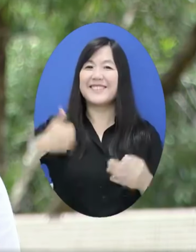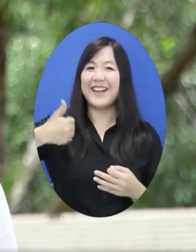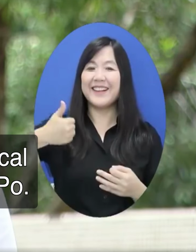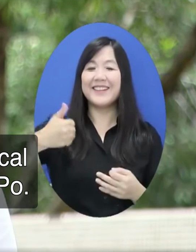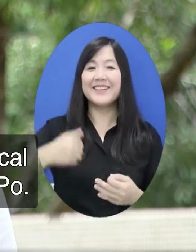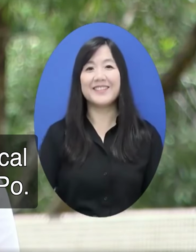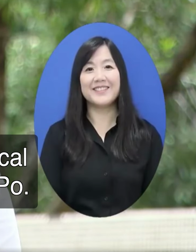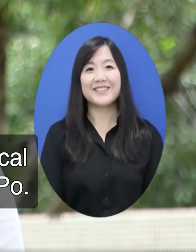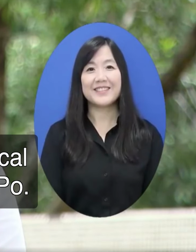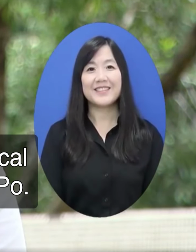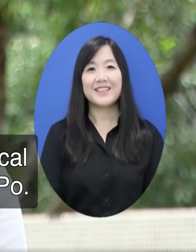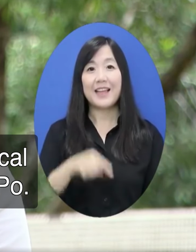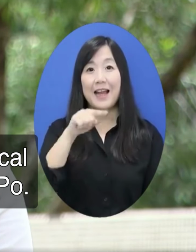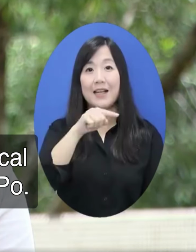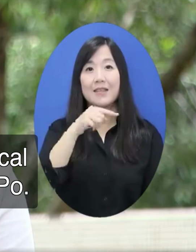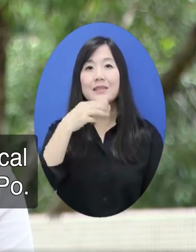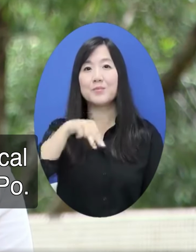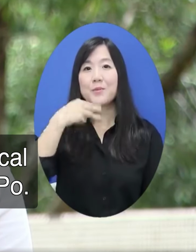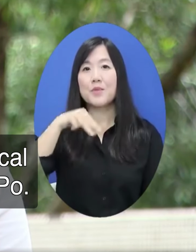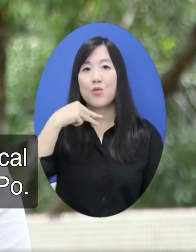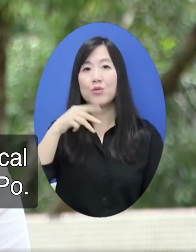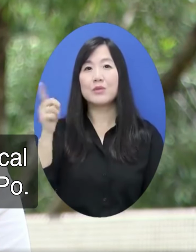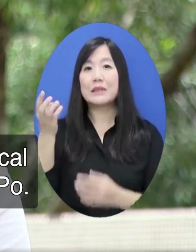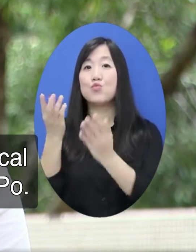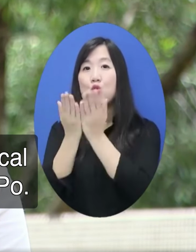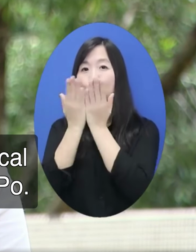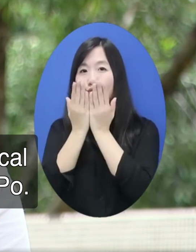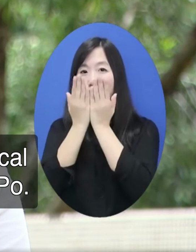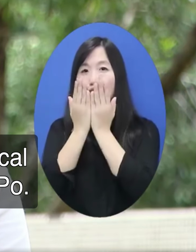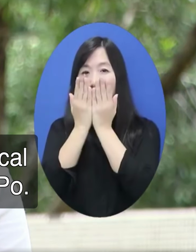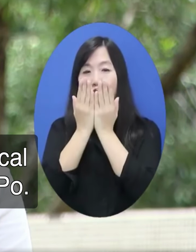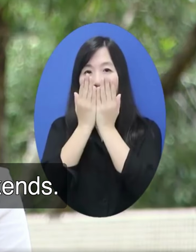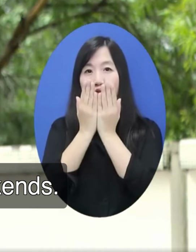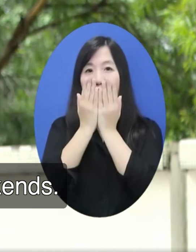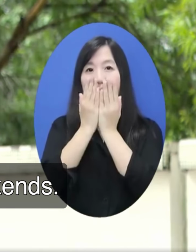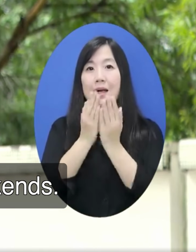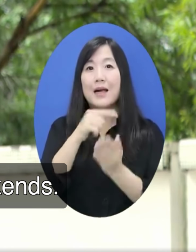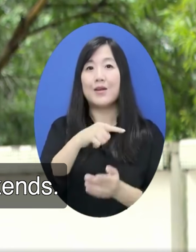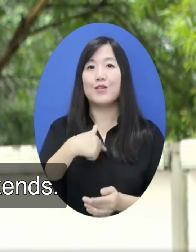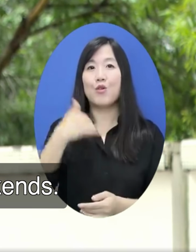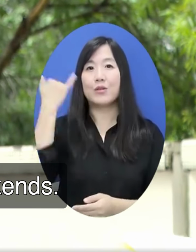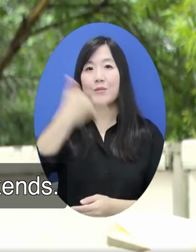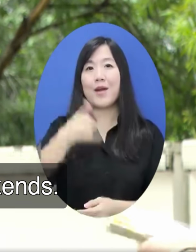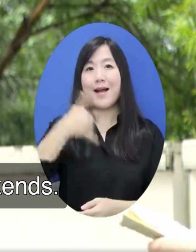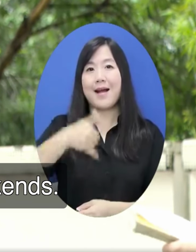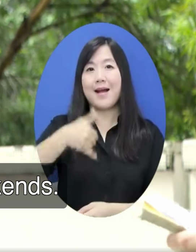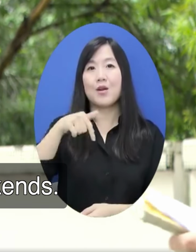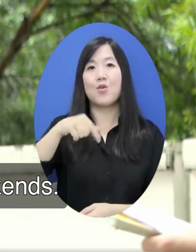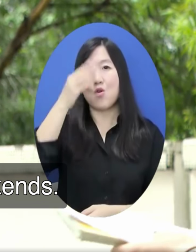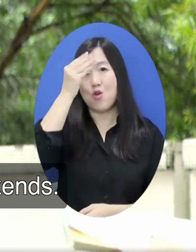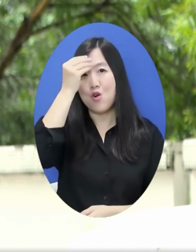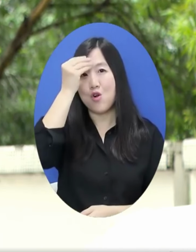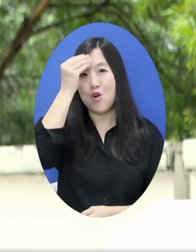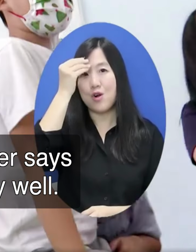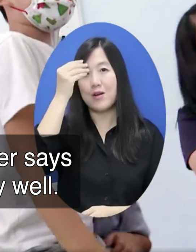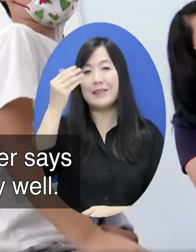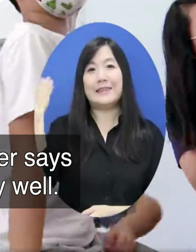Huang. Jackson is now attending a local primary school in Sham Shui Po. He comes here to study on